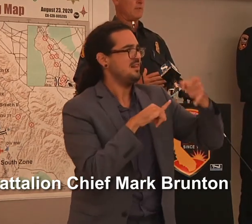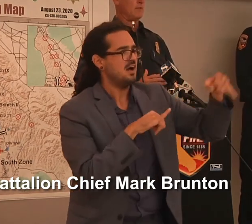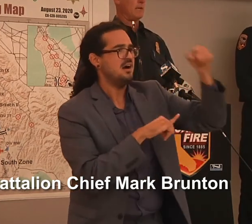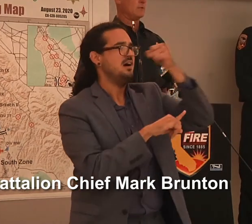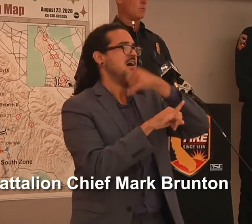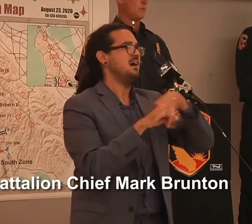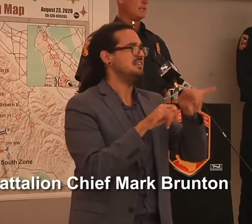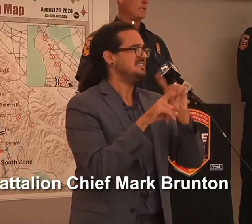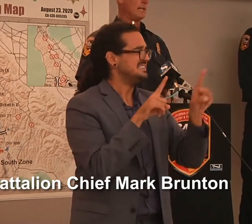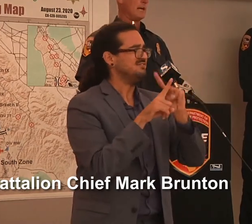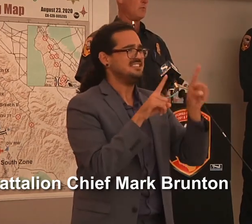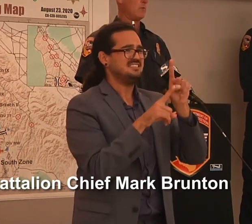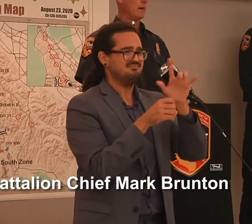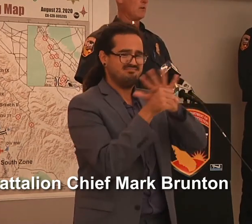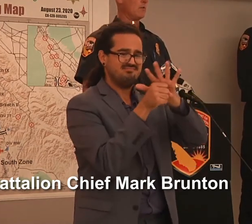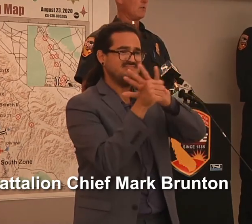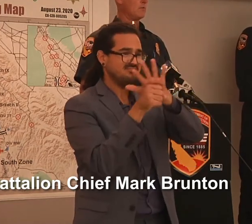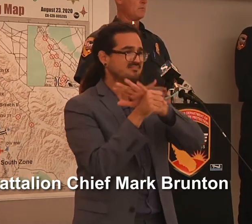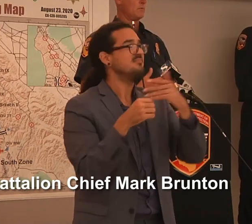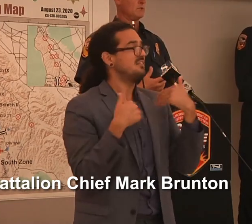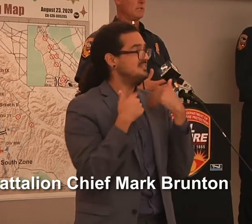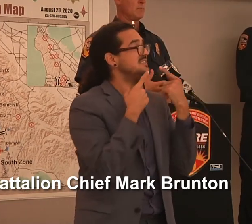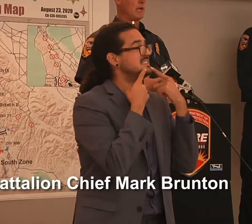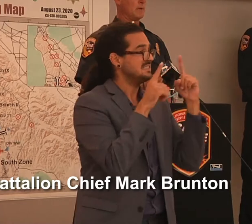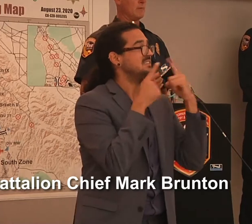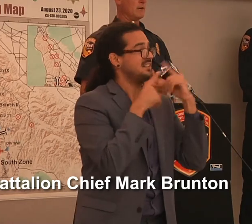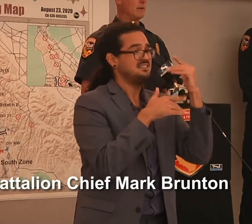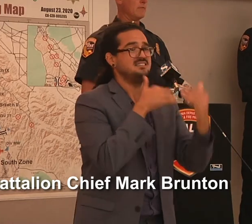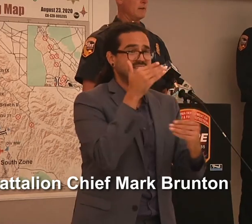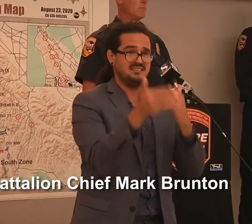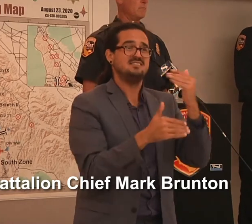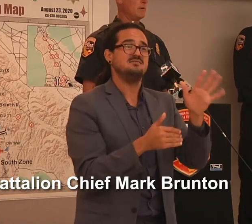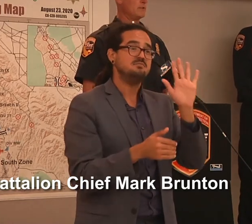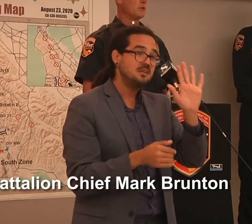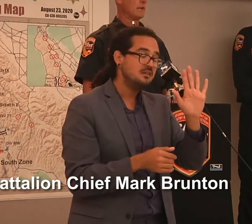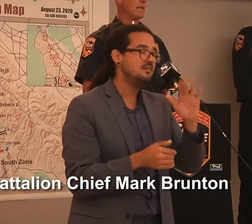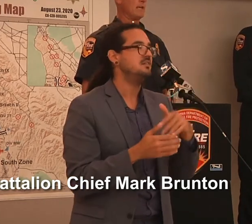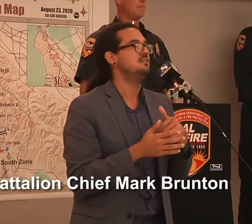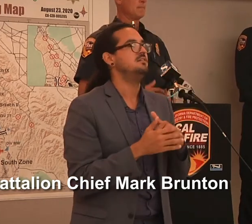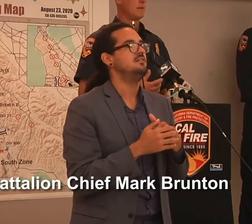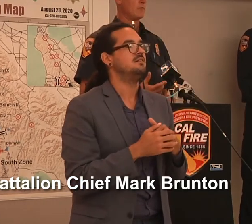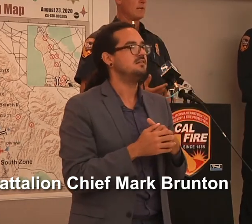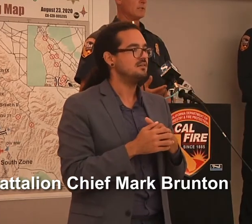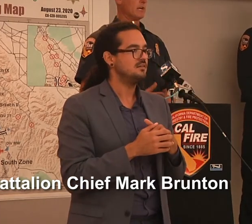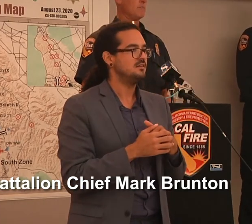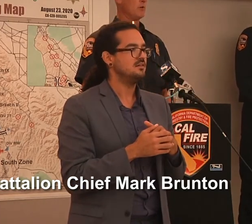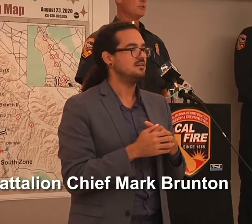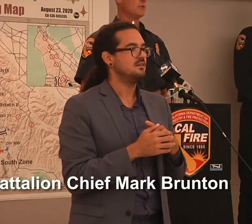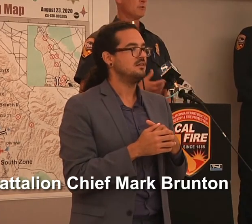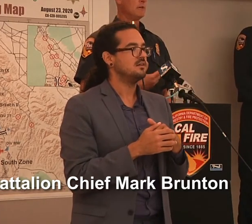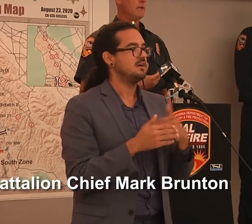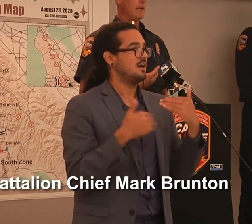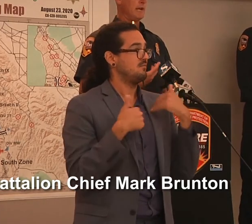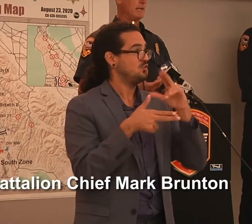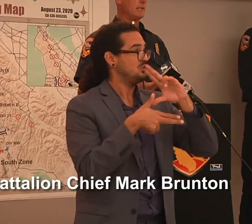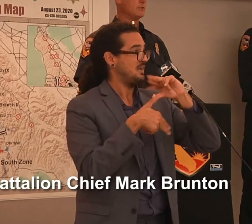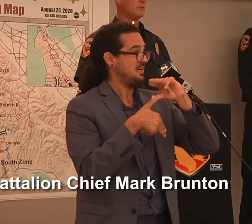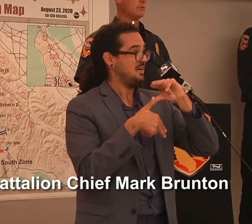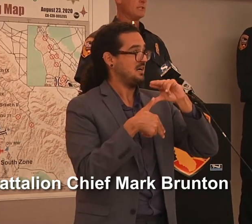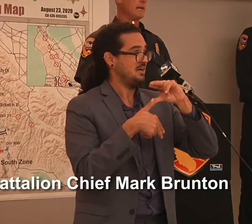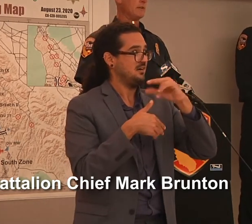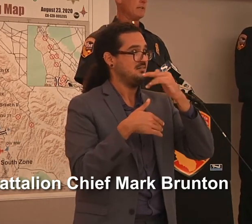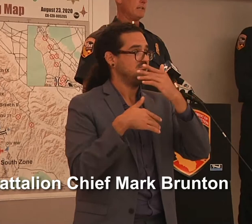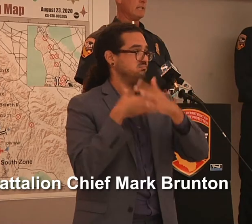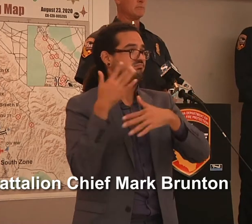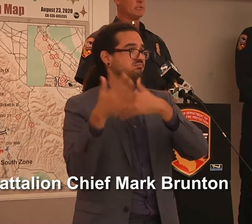Then we have the event as we're facing now, where we're seeing the breakup of a previous hurricane. It creates a lot of moisture and